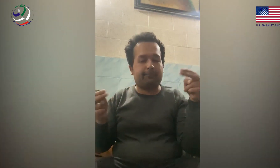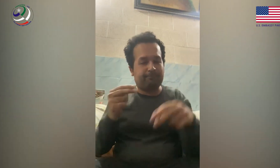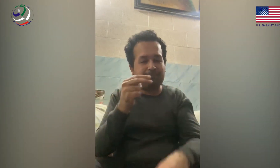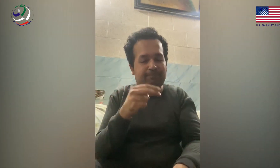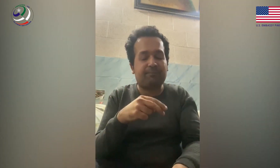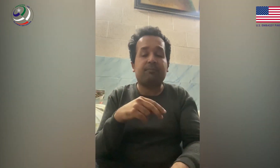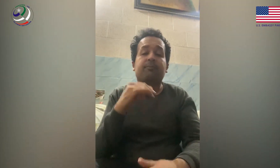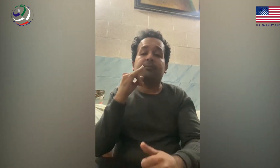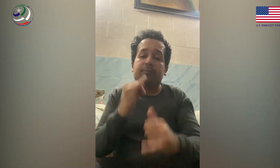But it was taking so long